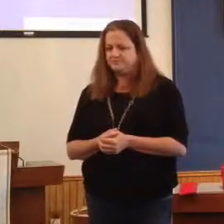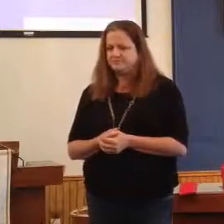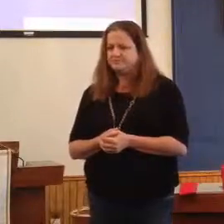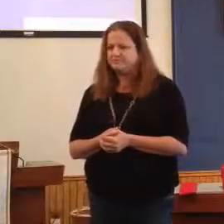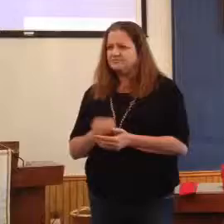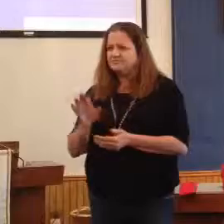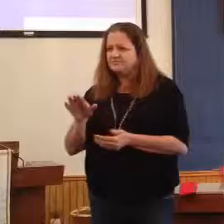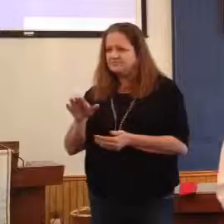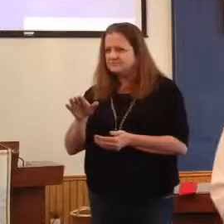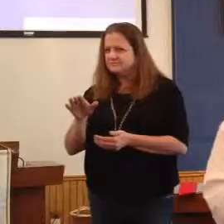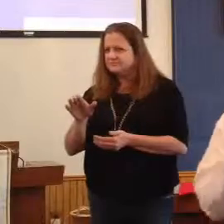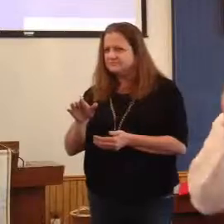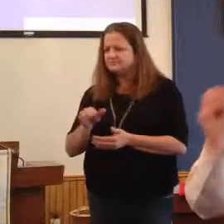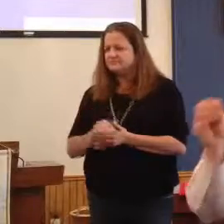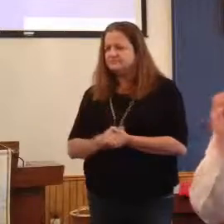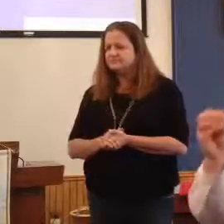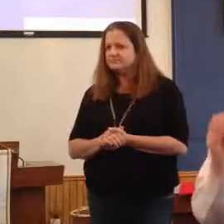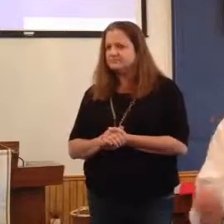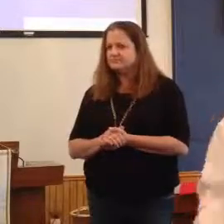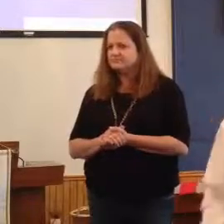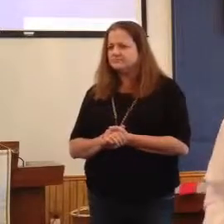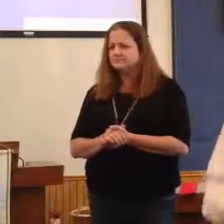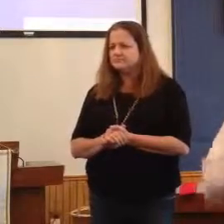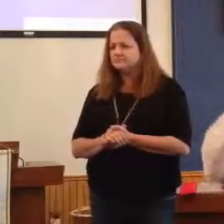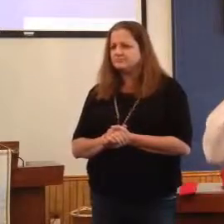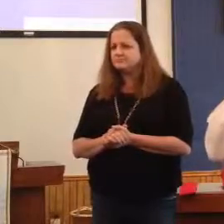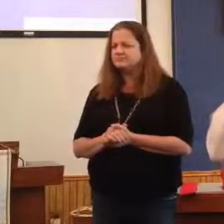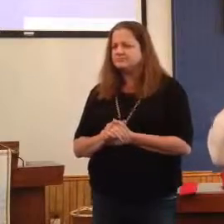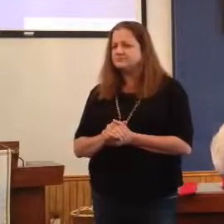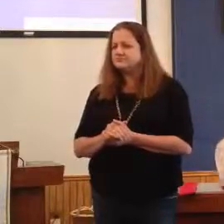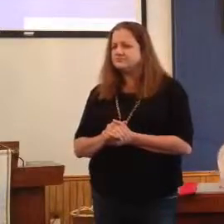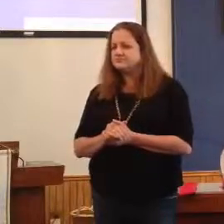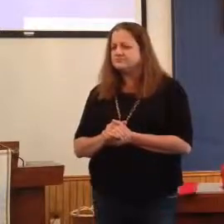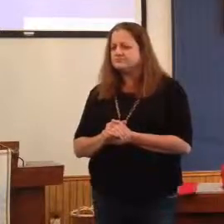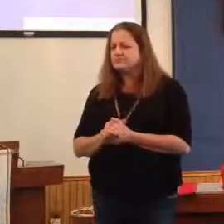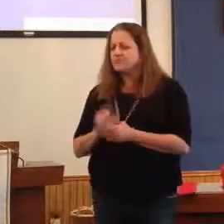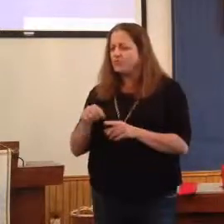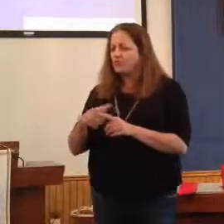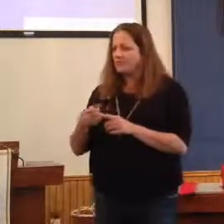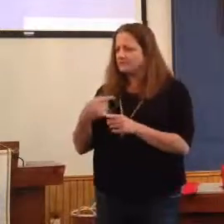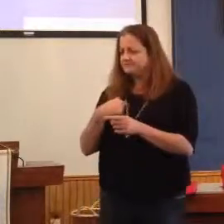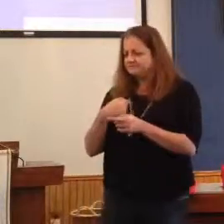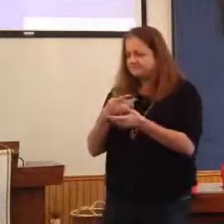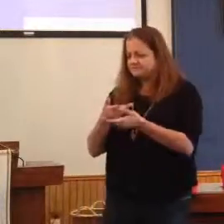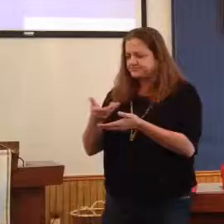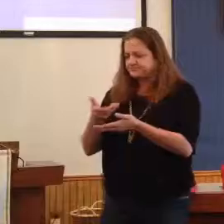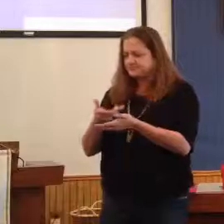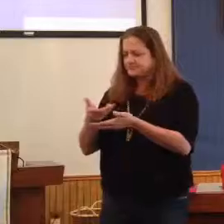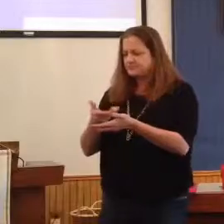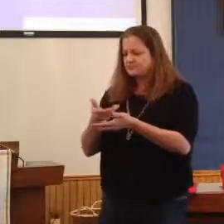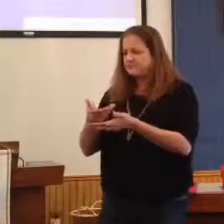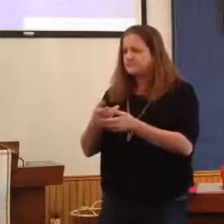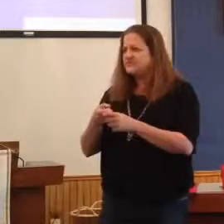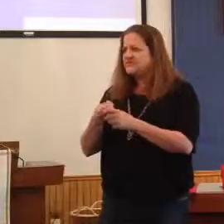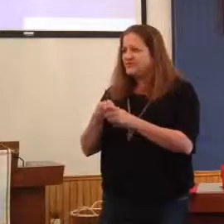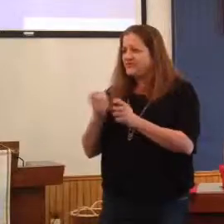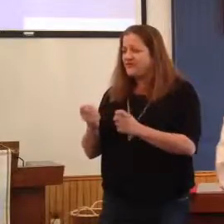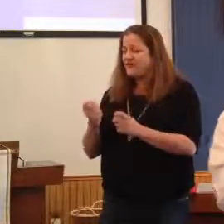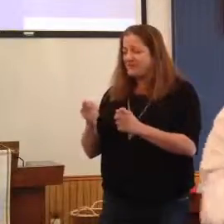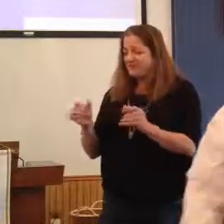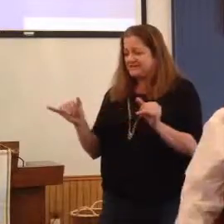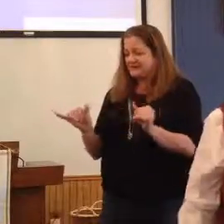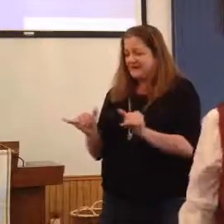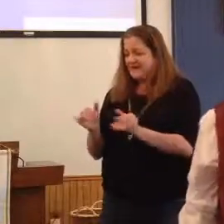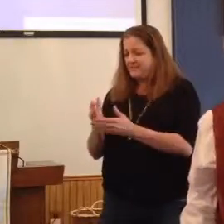You know what though? We even have trouble when we're talking to someone from the same part of the